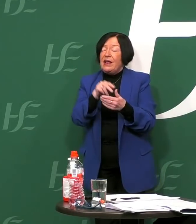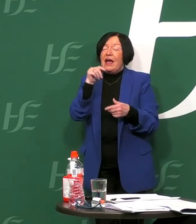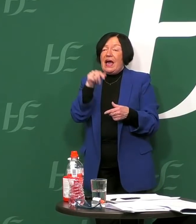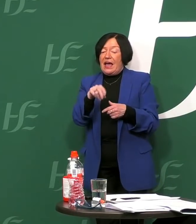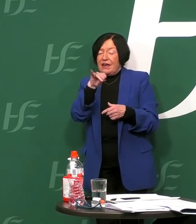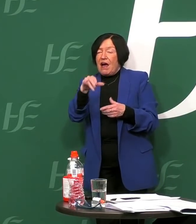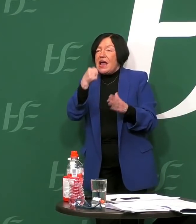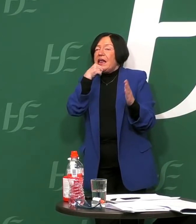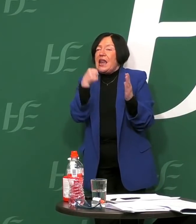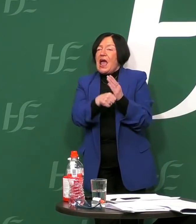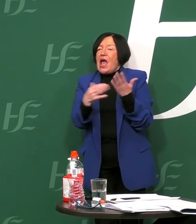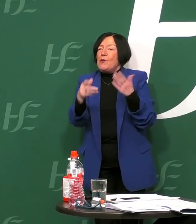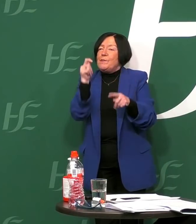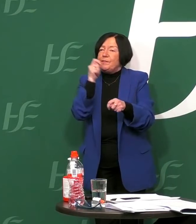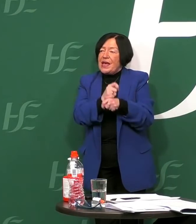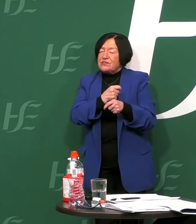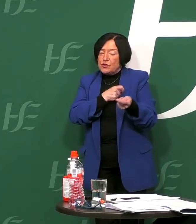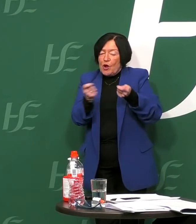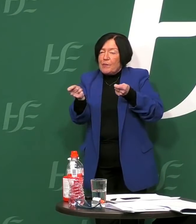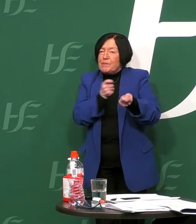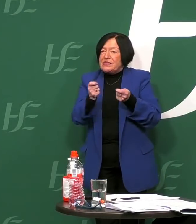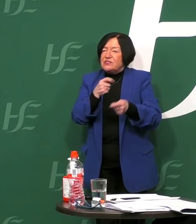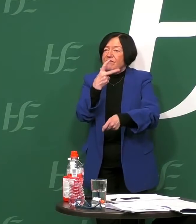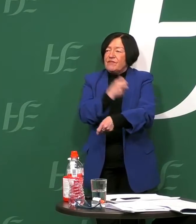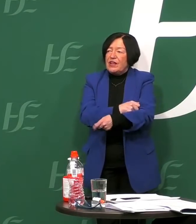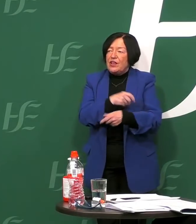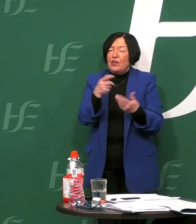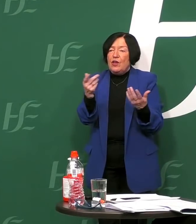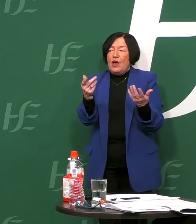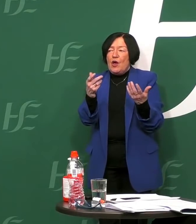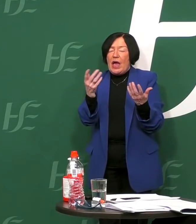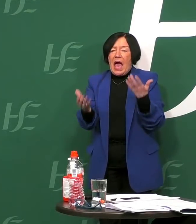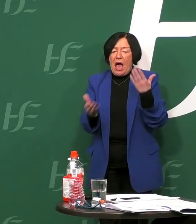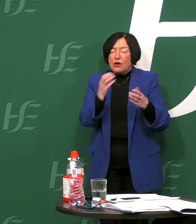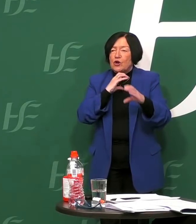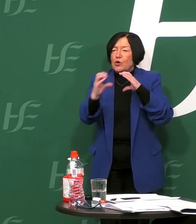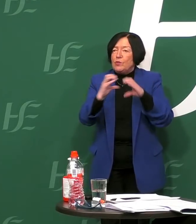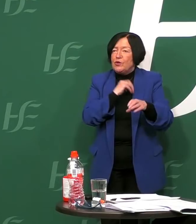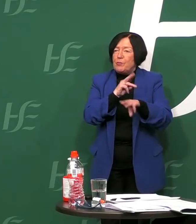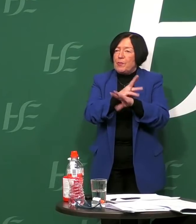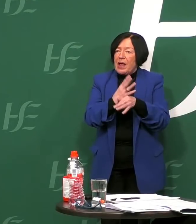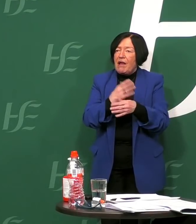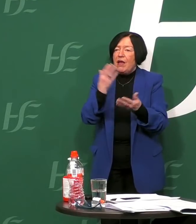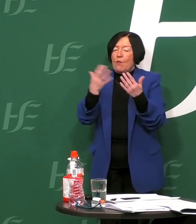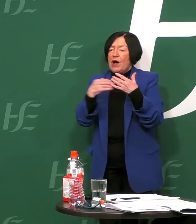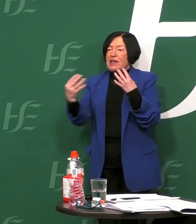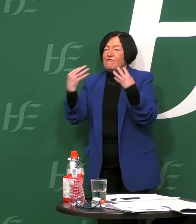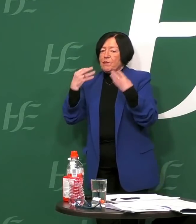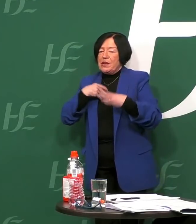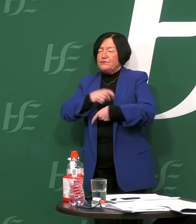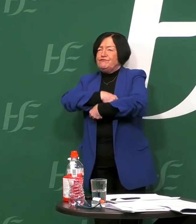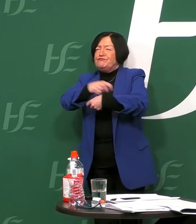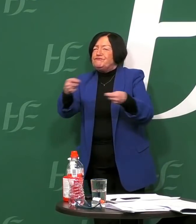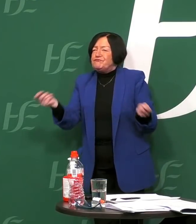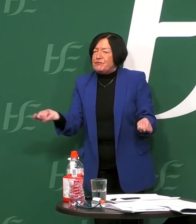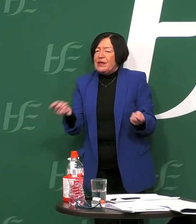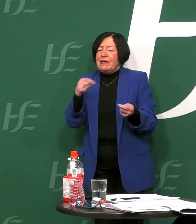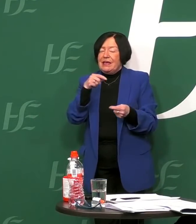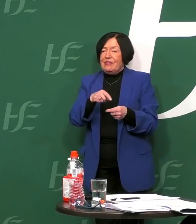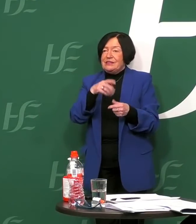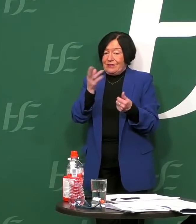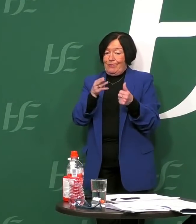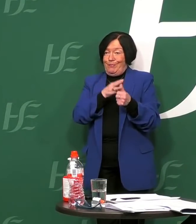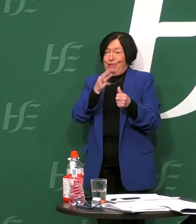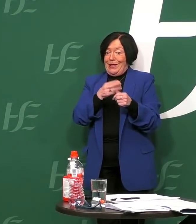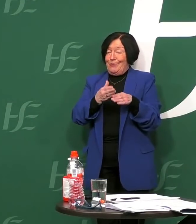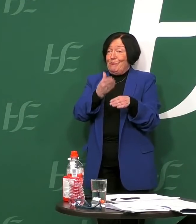how best to administer the vaccine, what settings to administer it, how to communicate with parents, what information to give, and this was all anticipatory